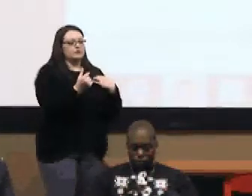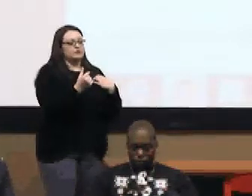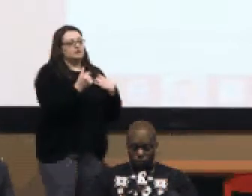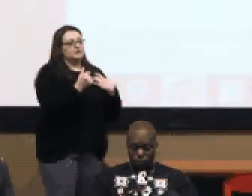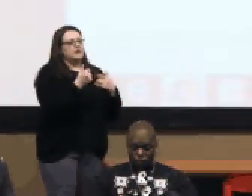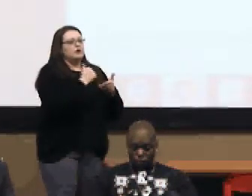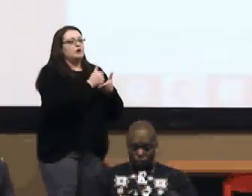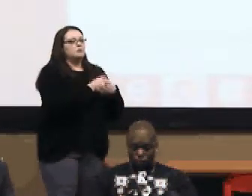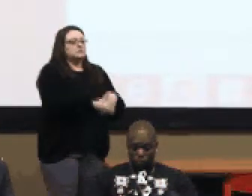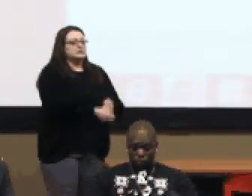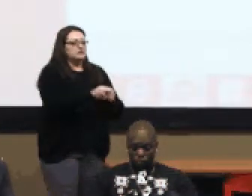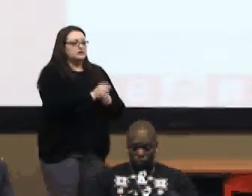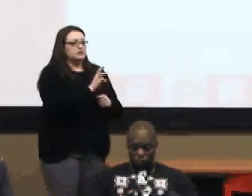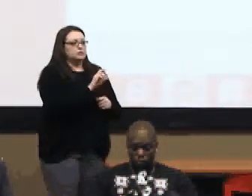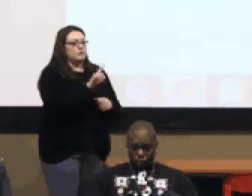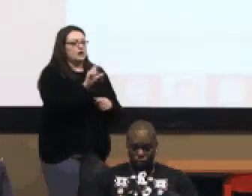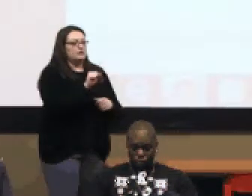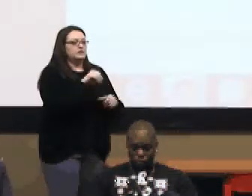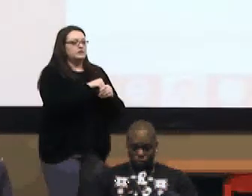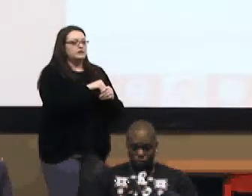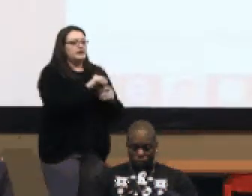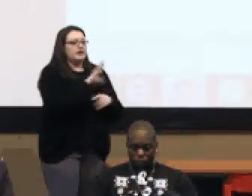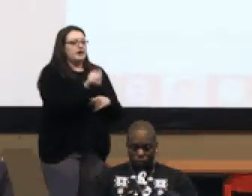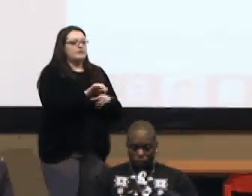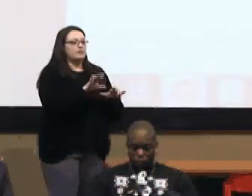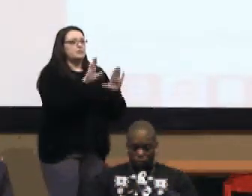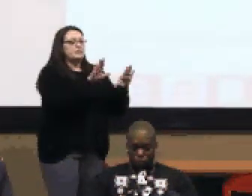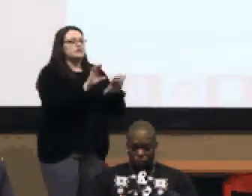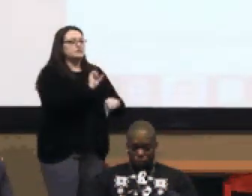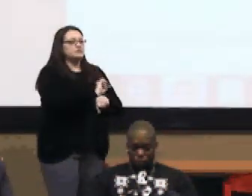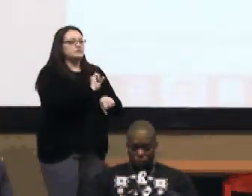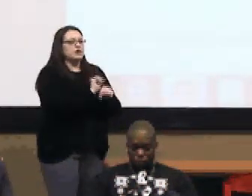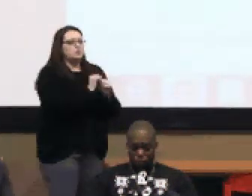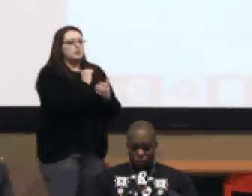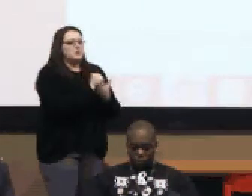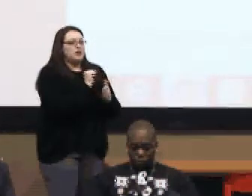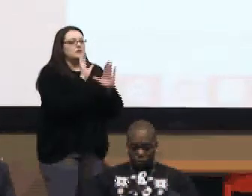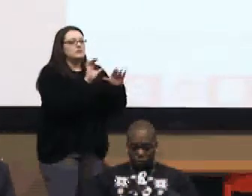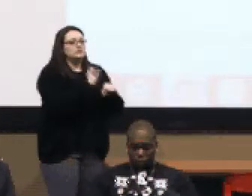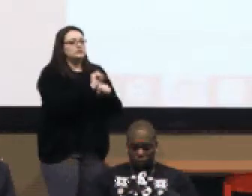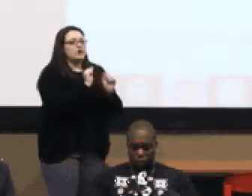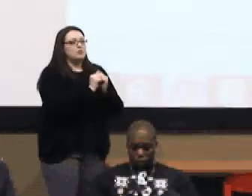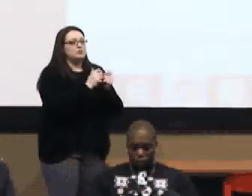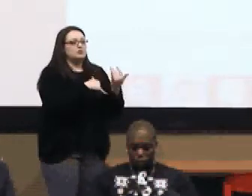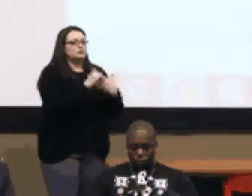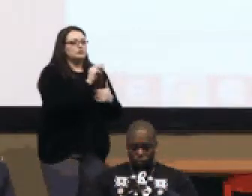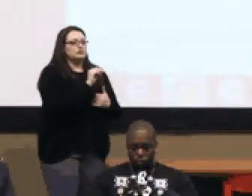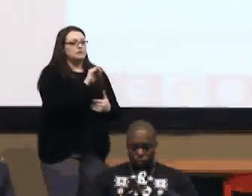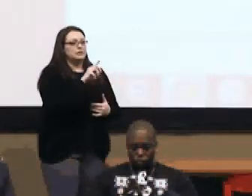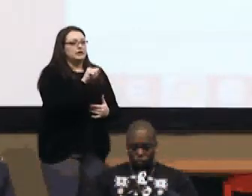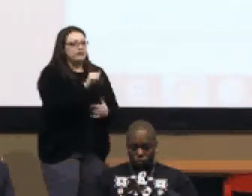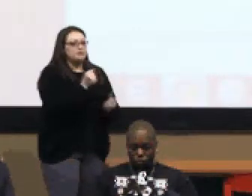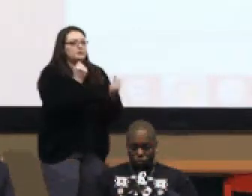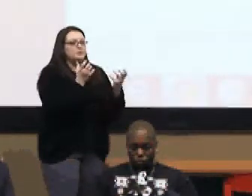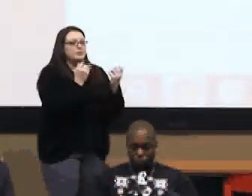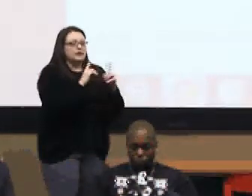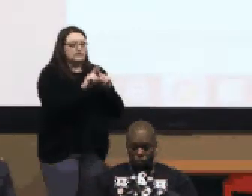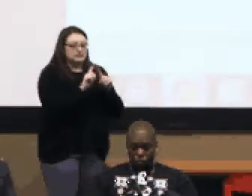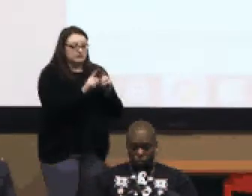in Africa, and they do an amazing job with branding. They do an amazing job with social media. They do an amazing job with lots and lots of